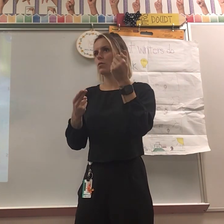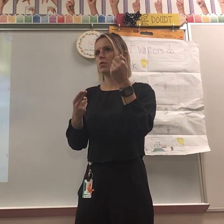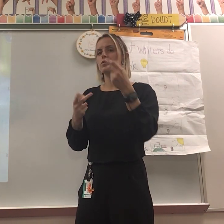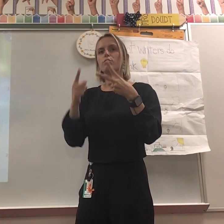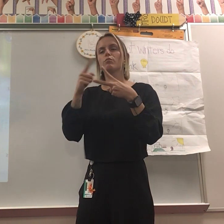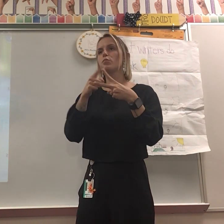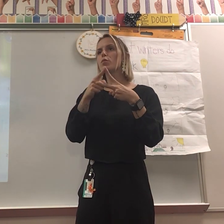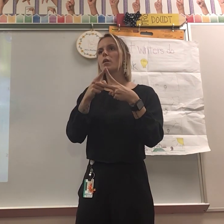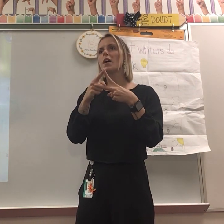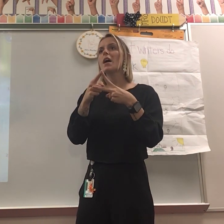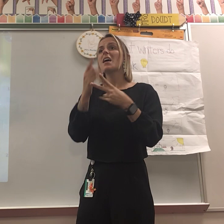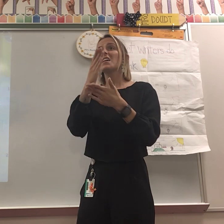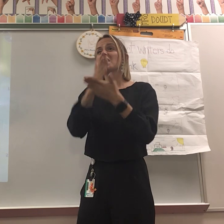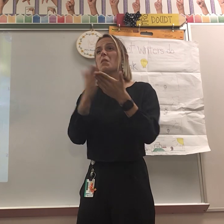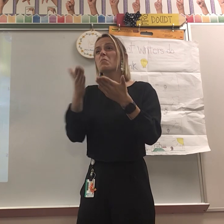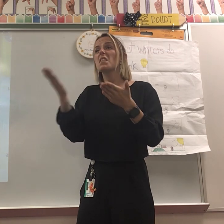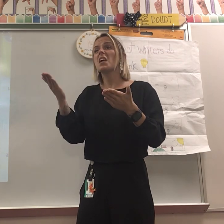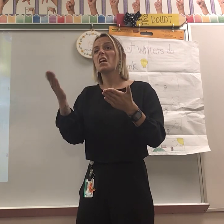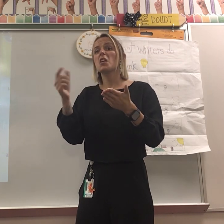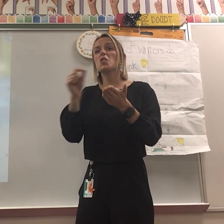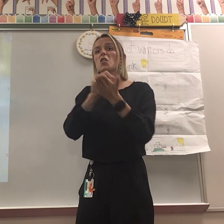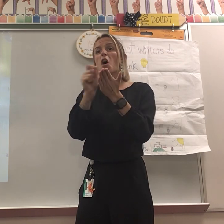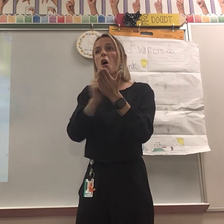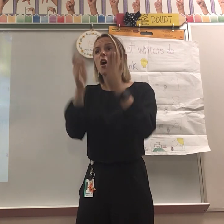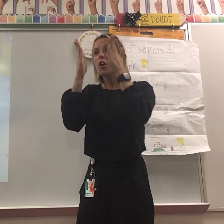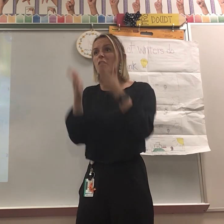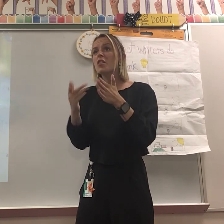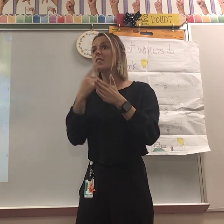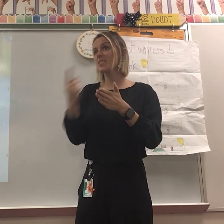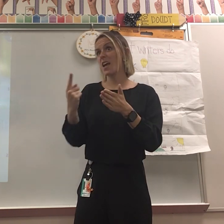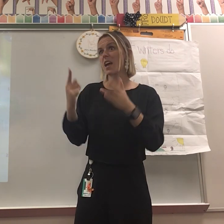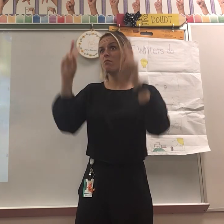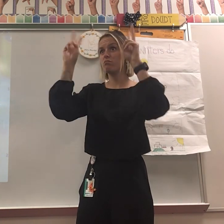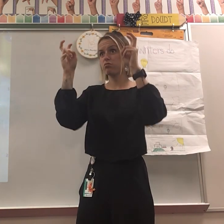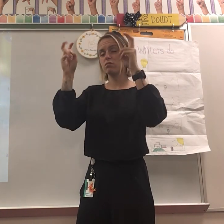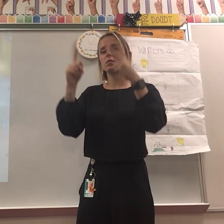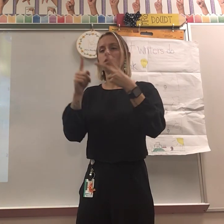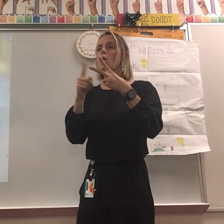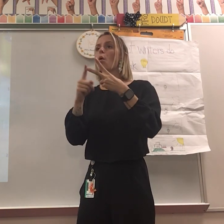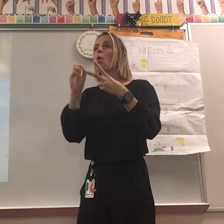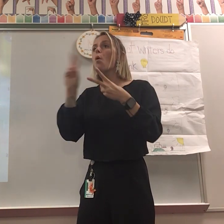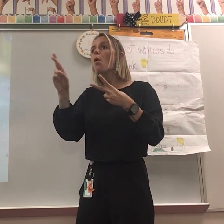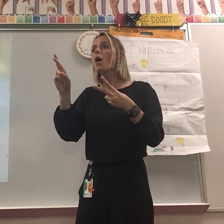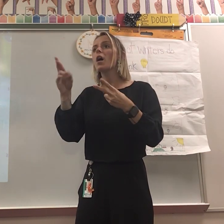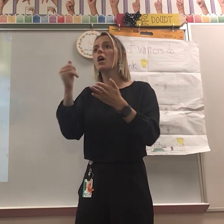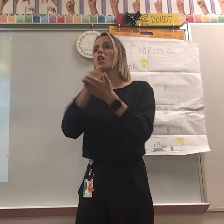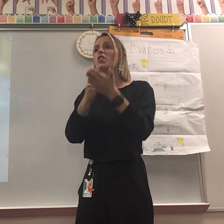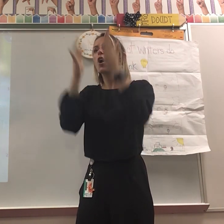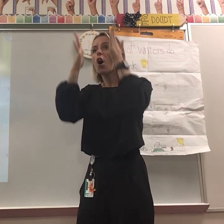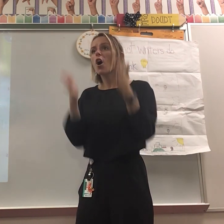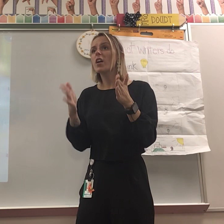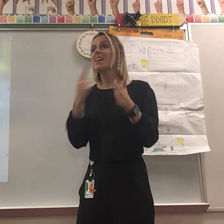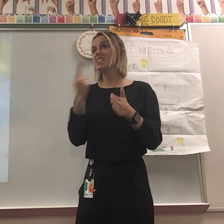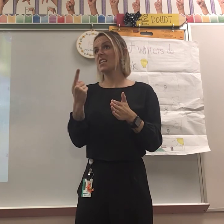bit? Okay. So this is what's a partner. Compare how the author of Big Bugs and Searching for